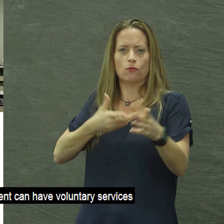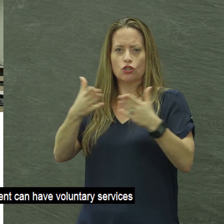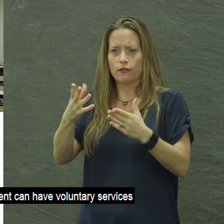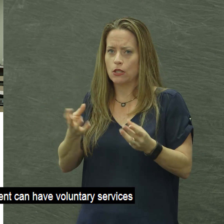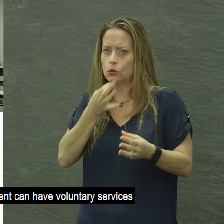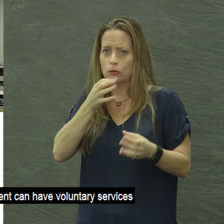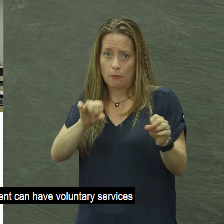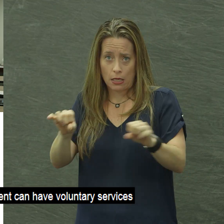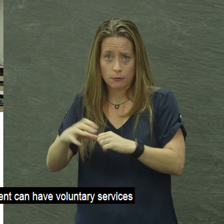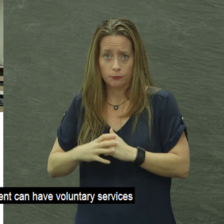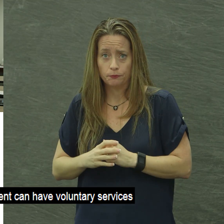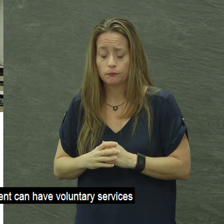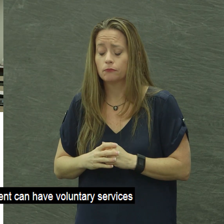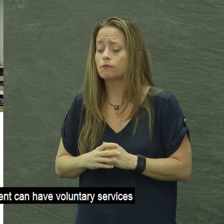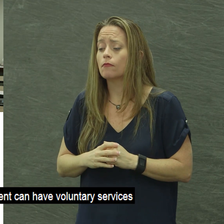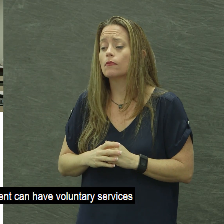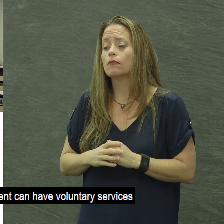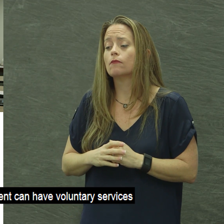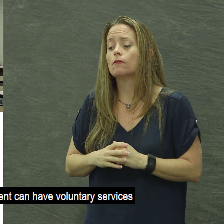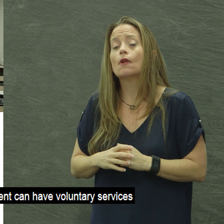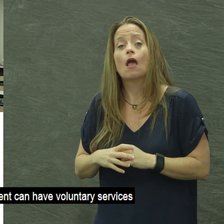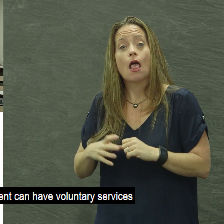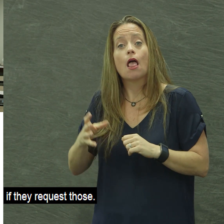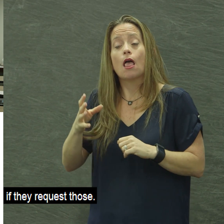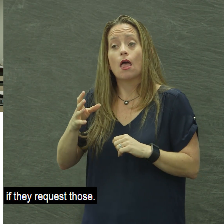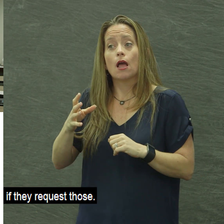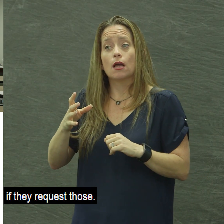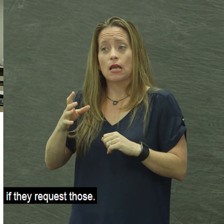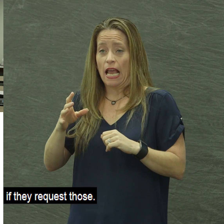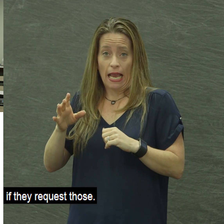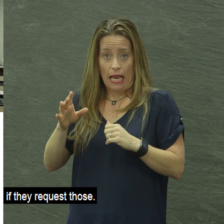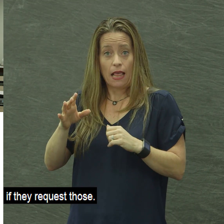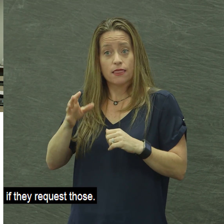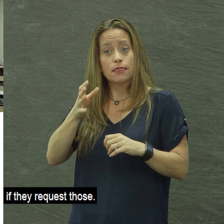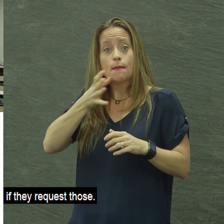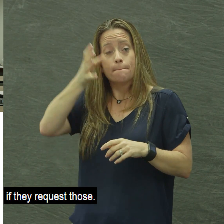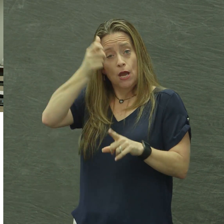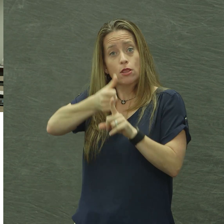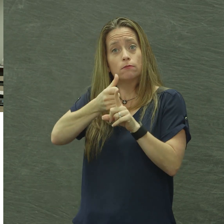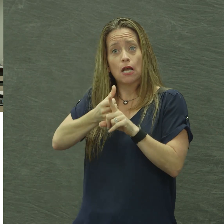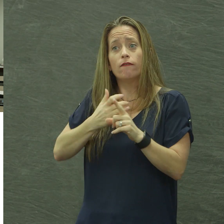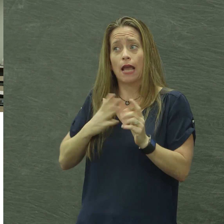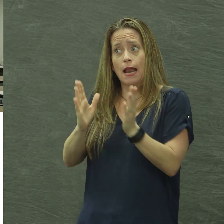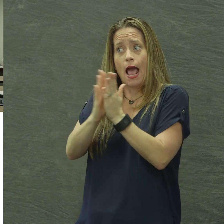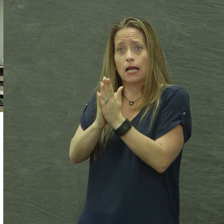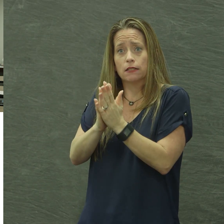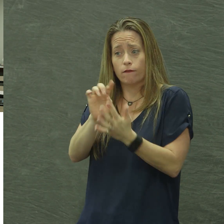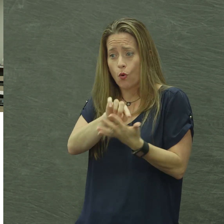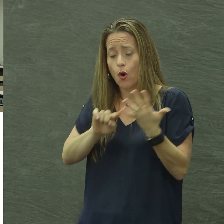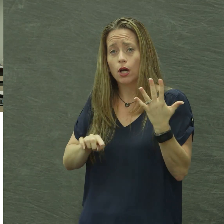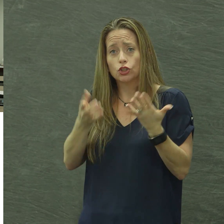the parent can have voluntary services if they request those.